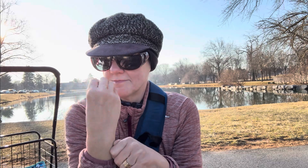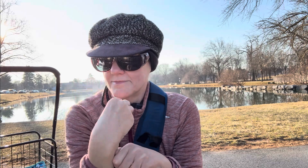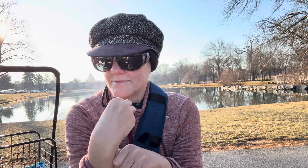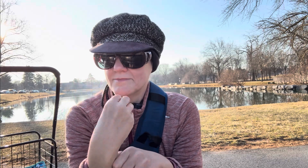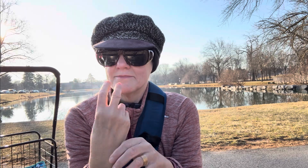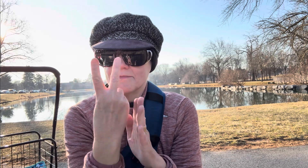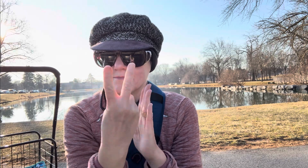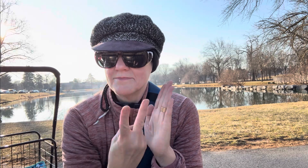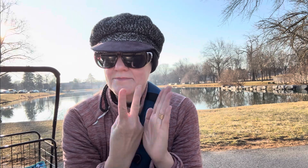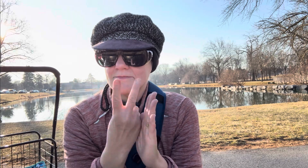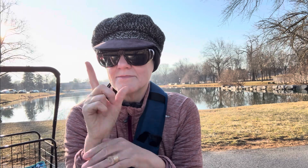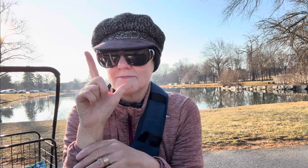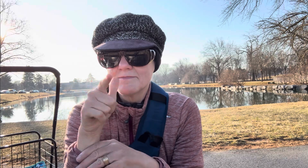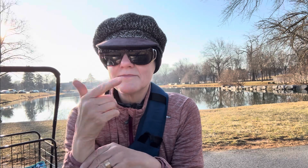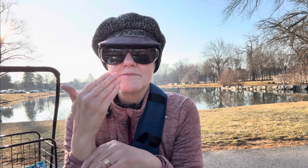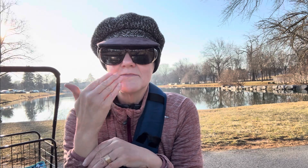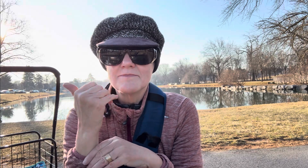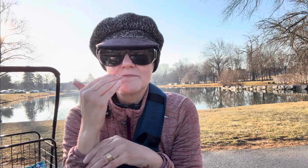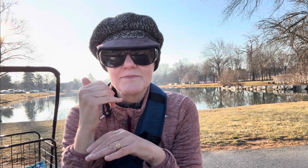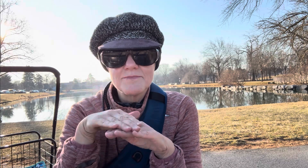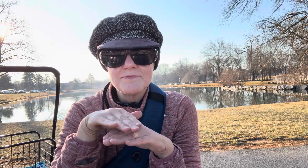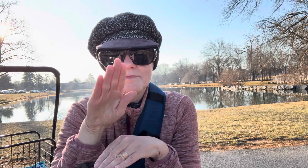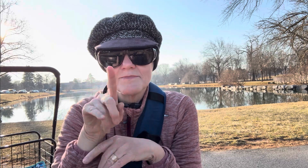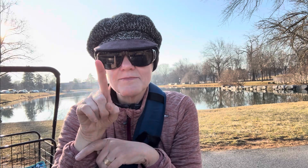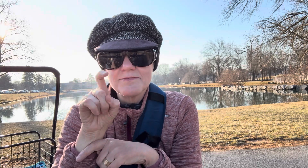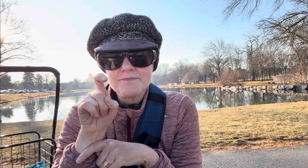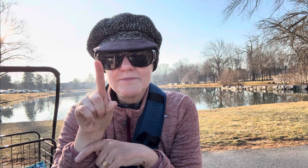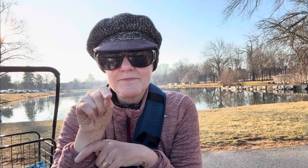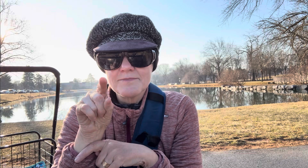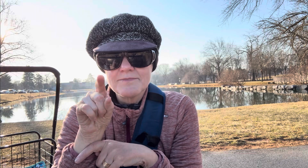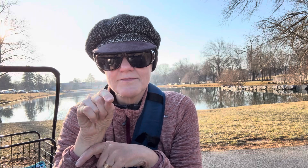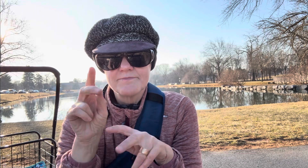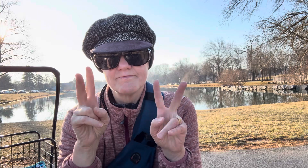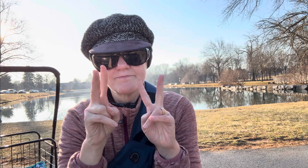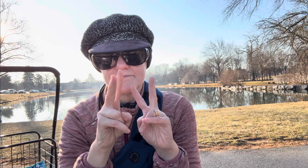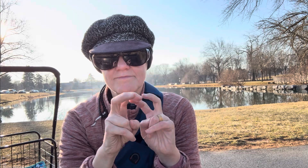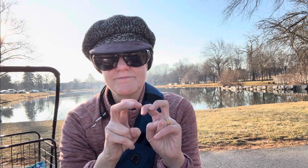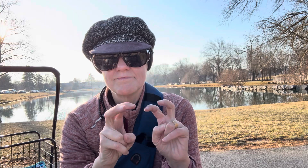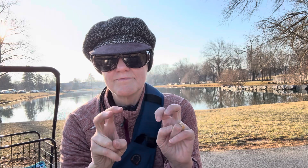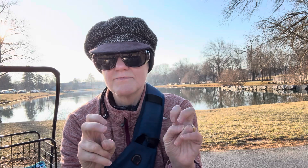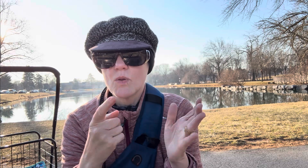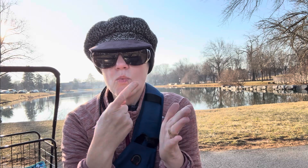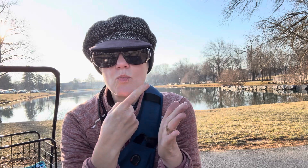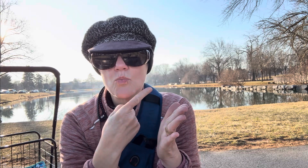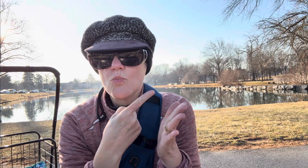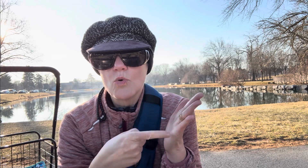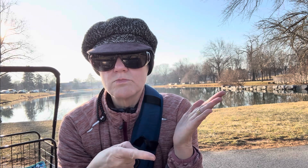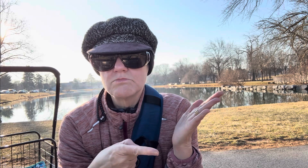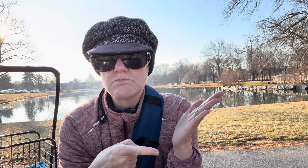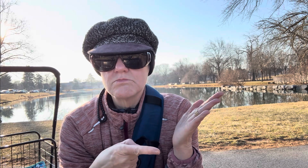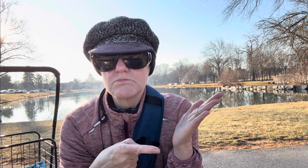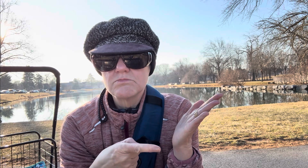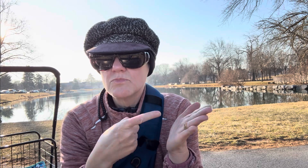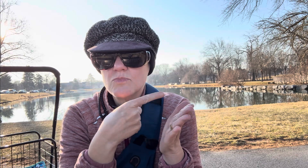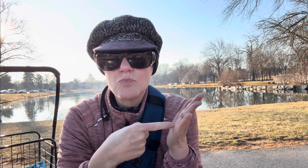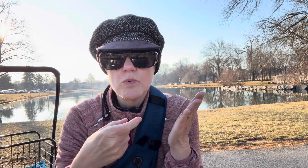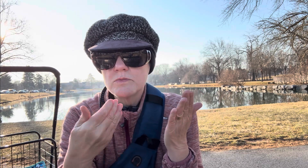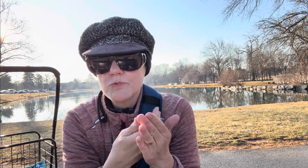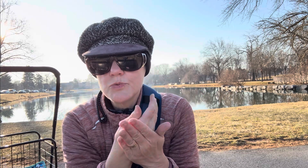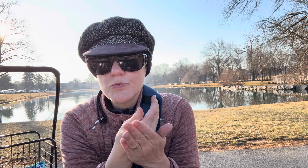Well, testing his sugar 2 hours after eating, if it's above 120, I analyze what he ate. Was it something new? How much